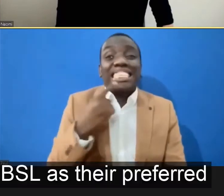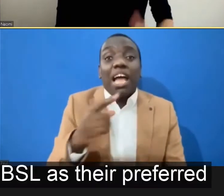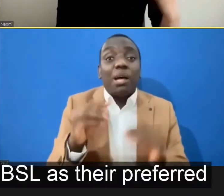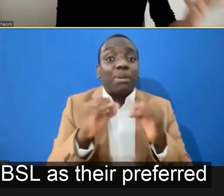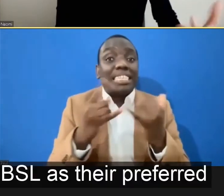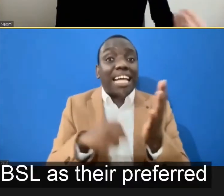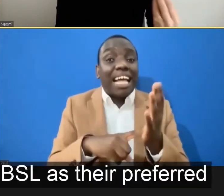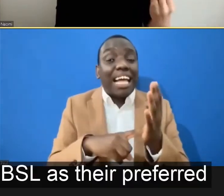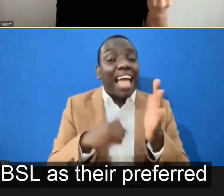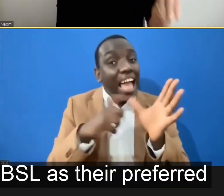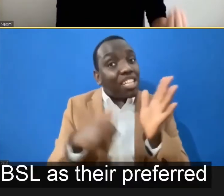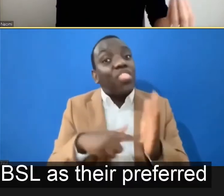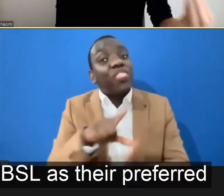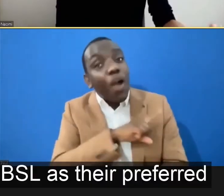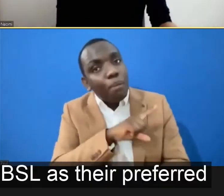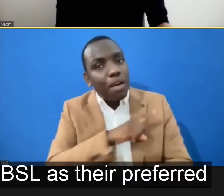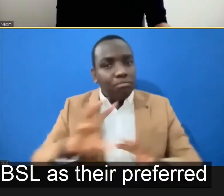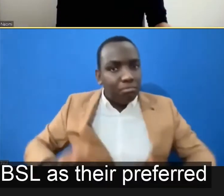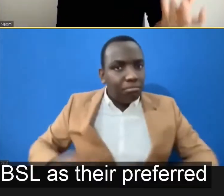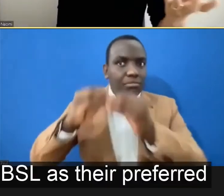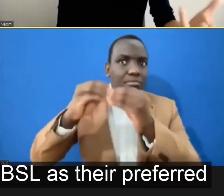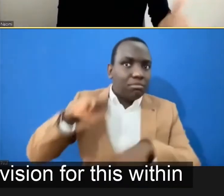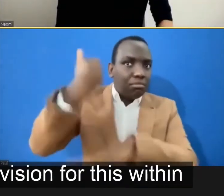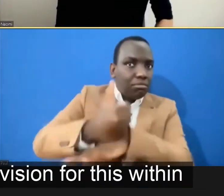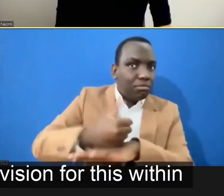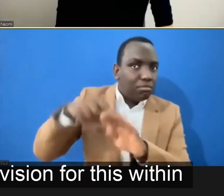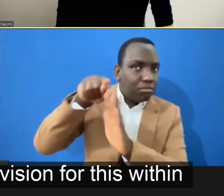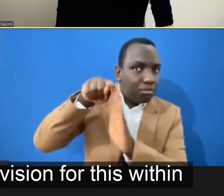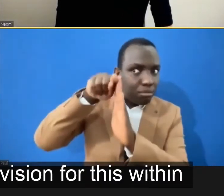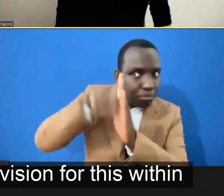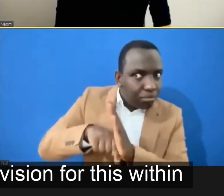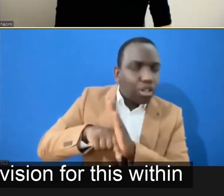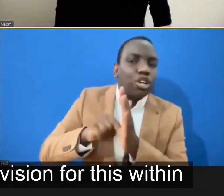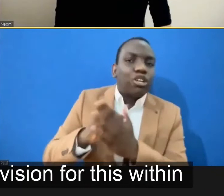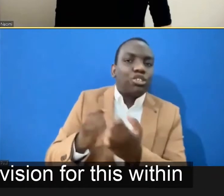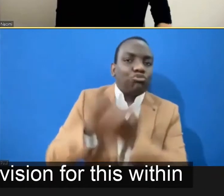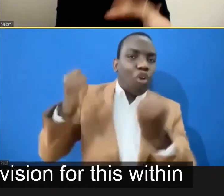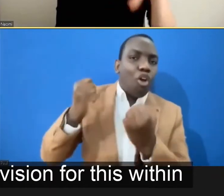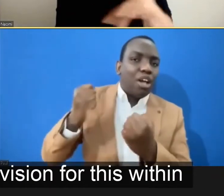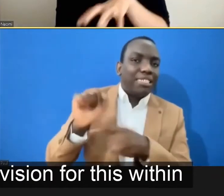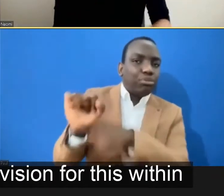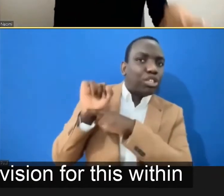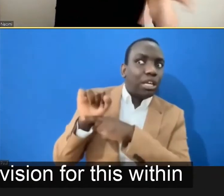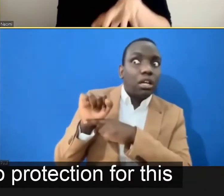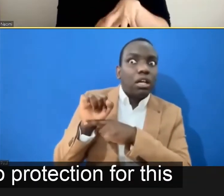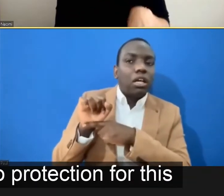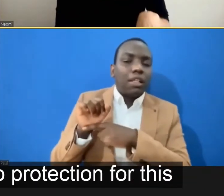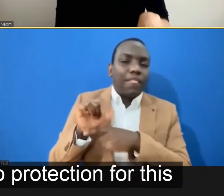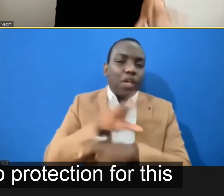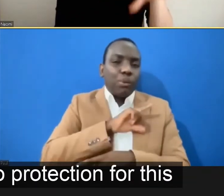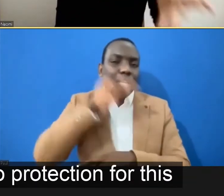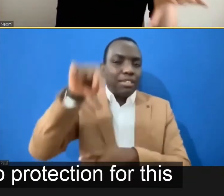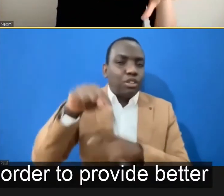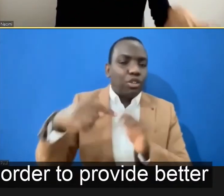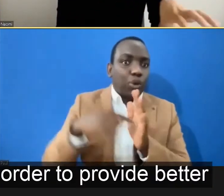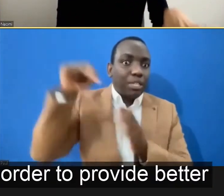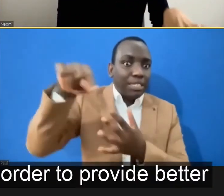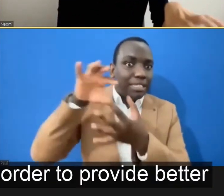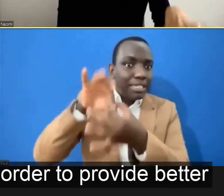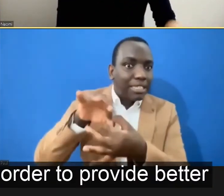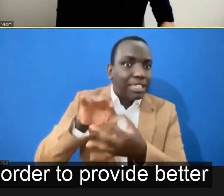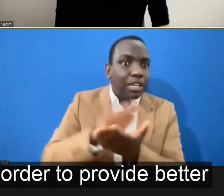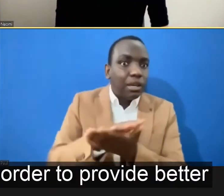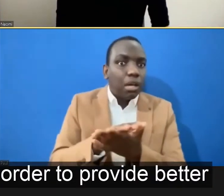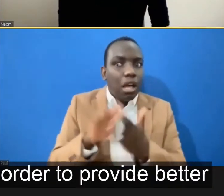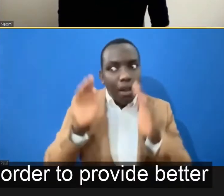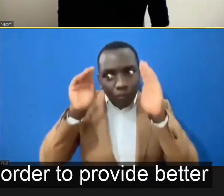Deaf people often need to use BSL as their preferred language, but there is no provision for this within the Equality Act. There's no protection for this